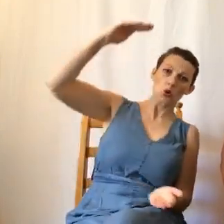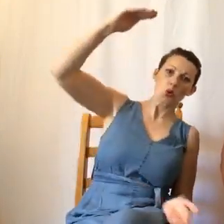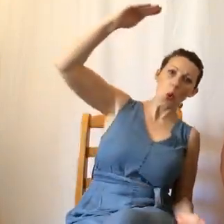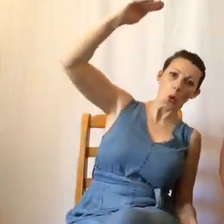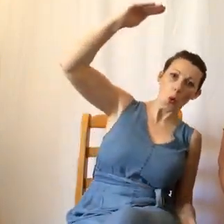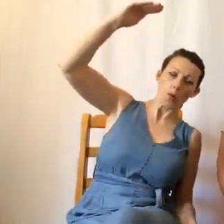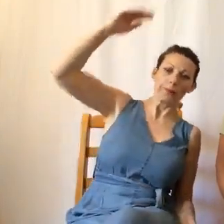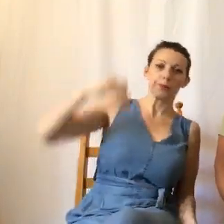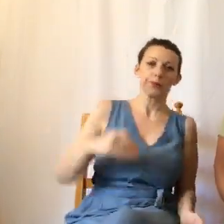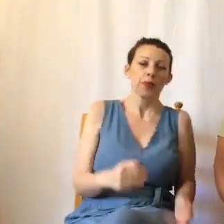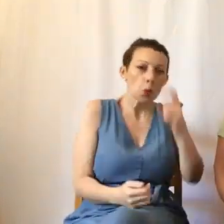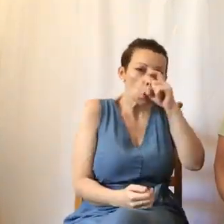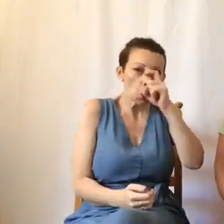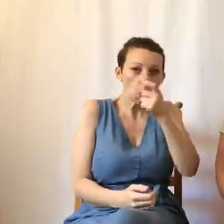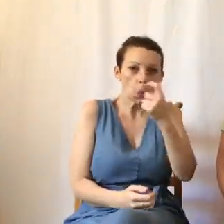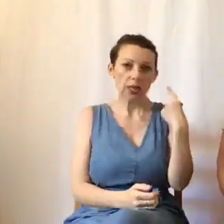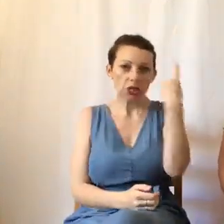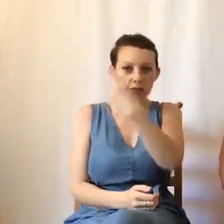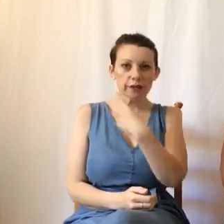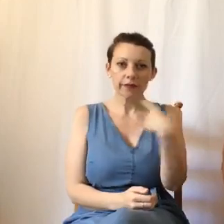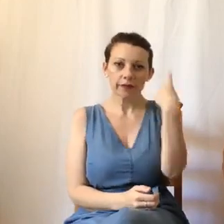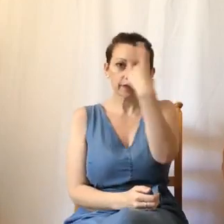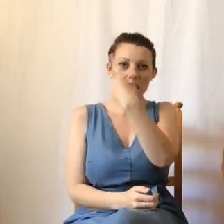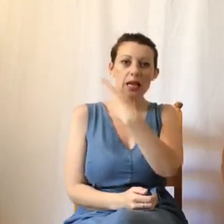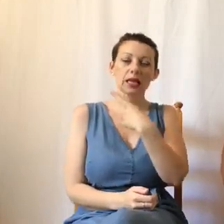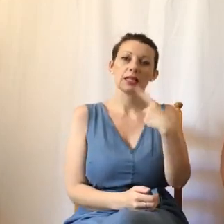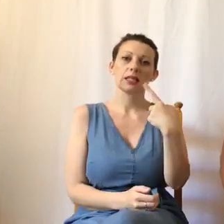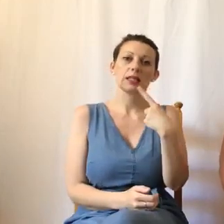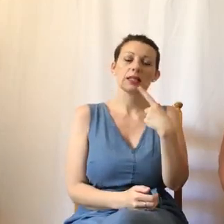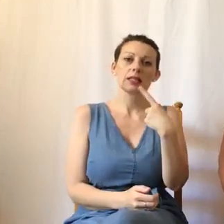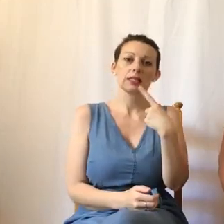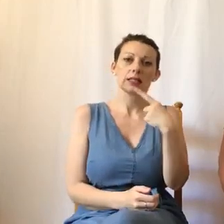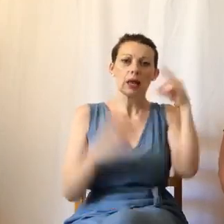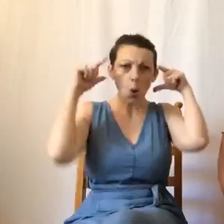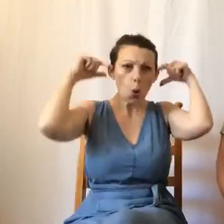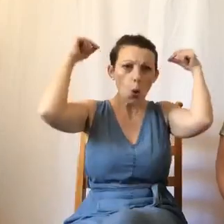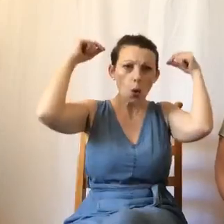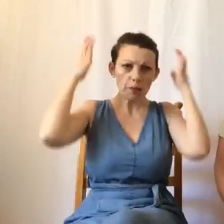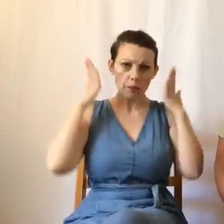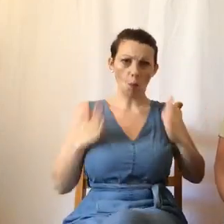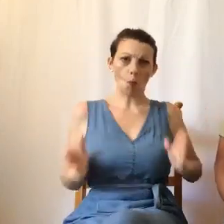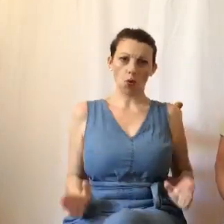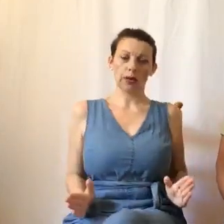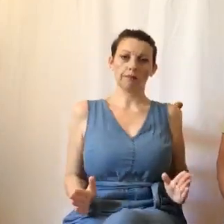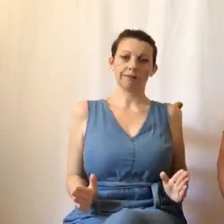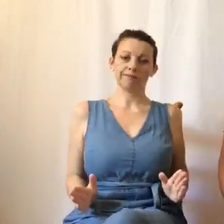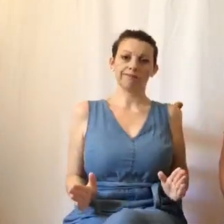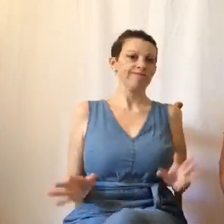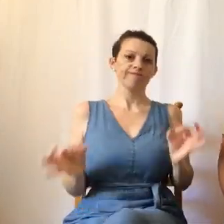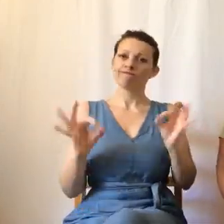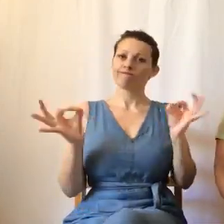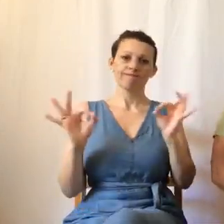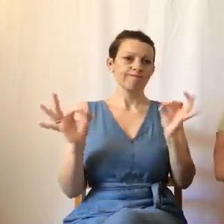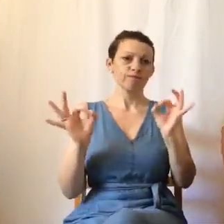with a witchy face and a goblin body. No part of her was small.